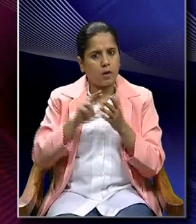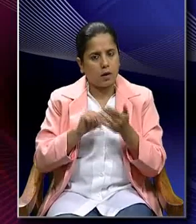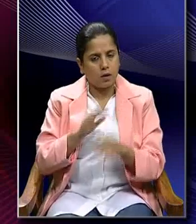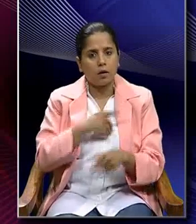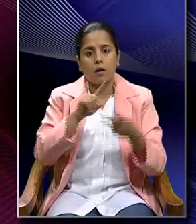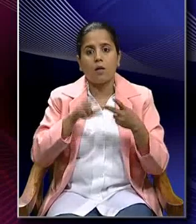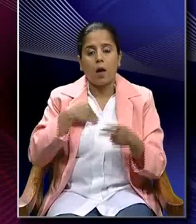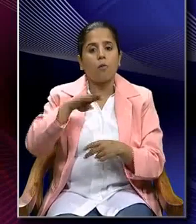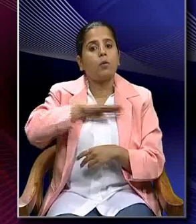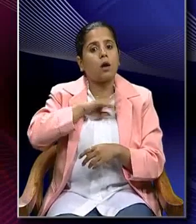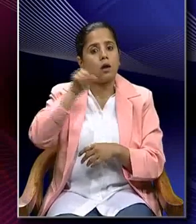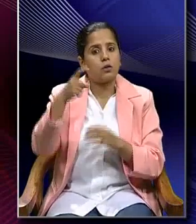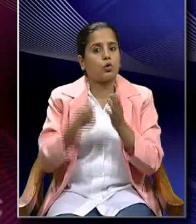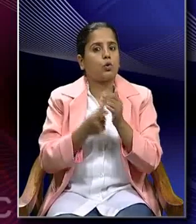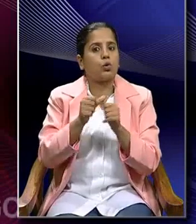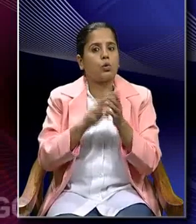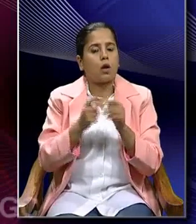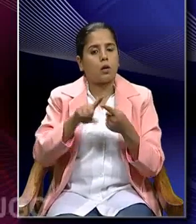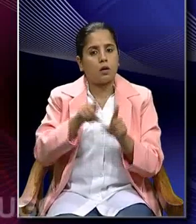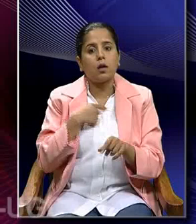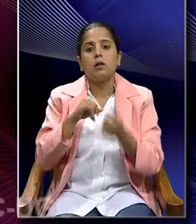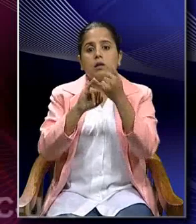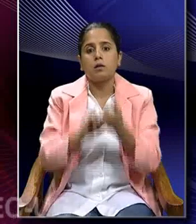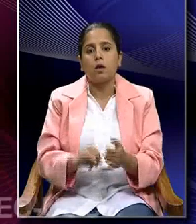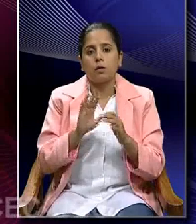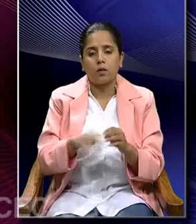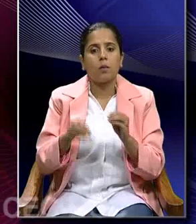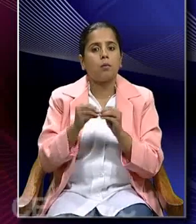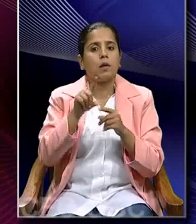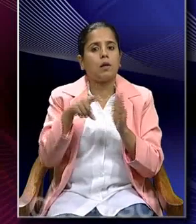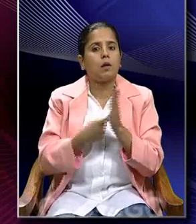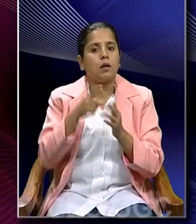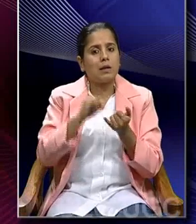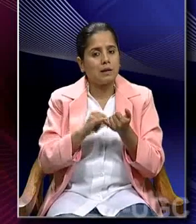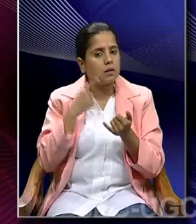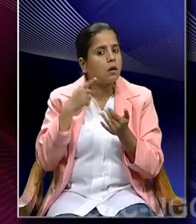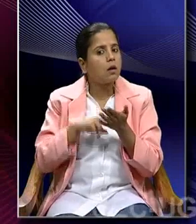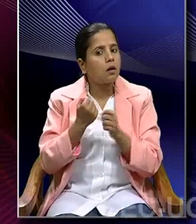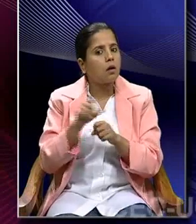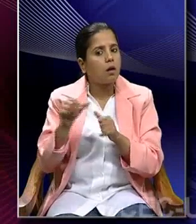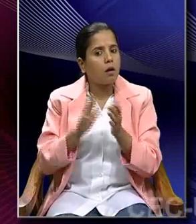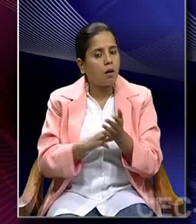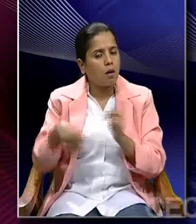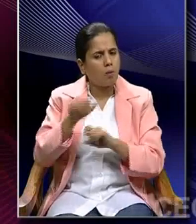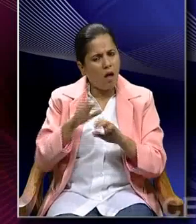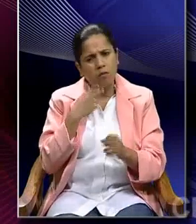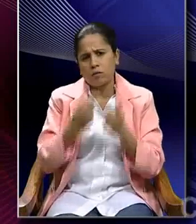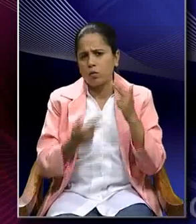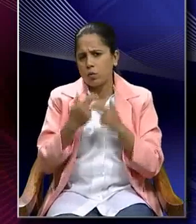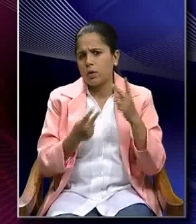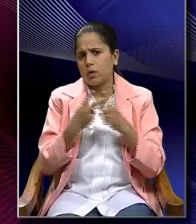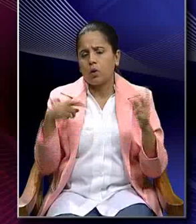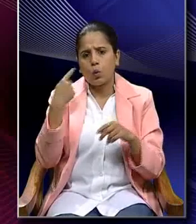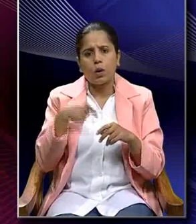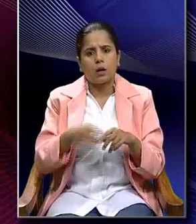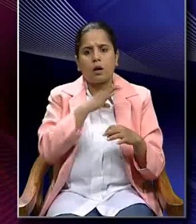had Ranade. In the south, we had Virasalingam. And we had many stories about the